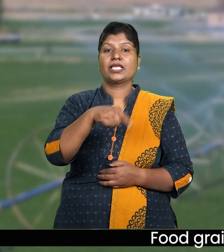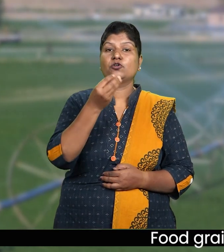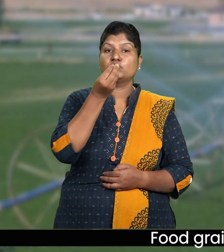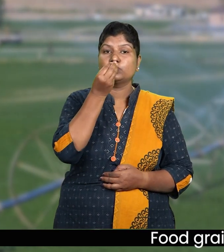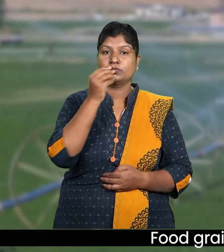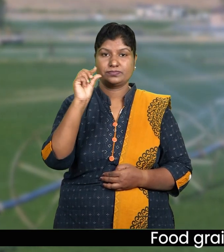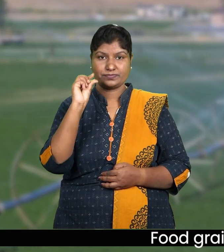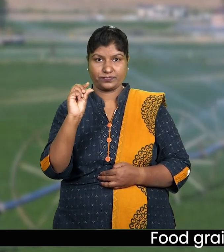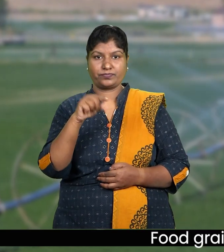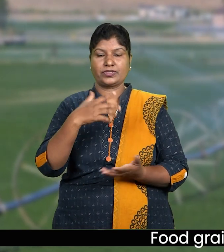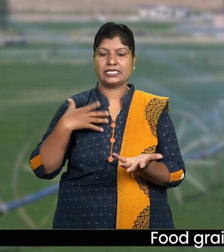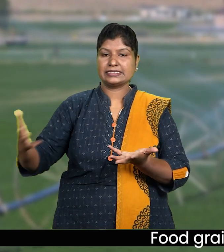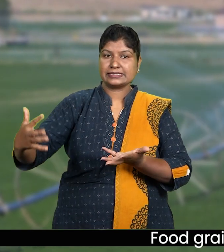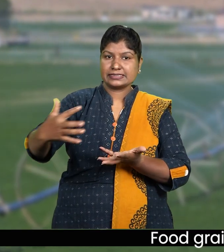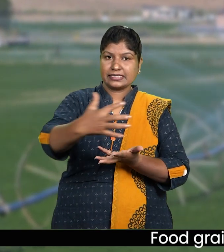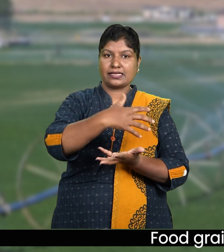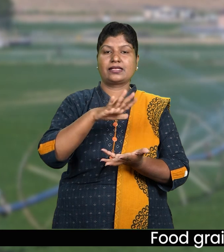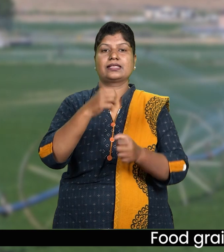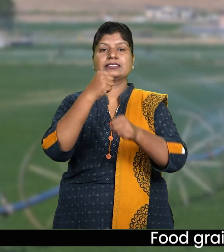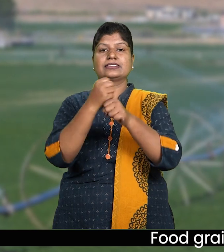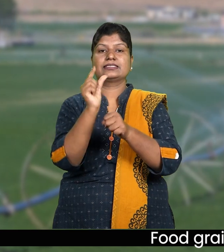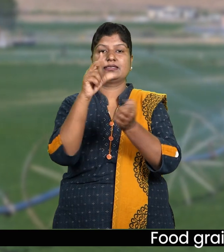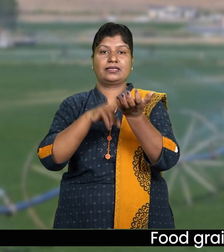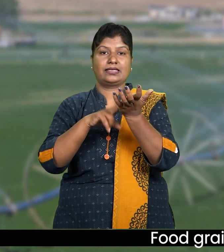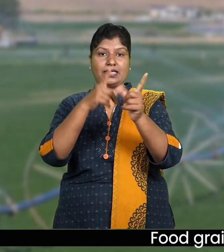Food grains are collected in gunny bags